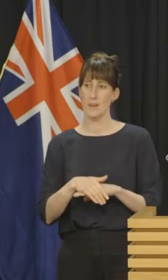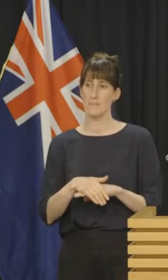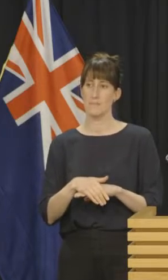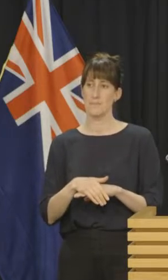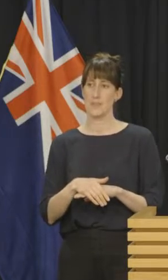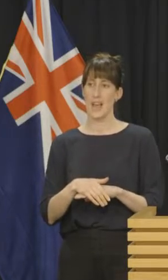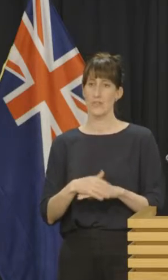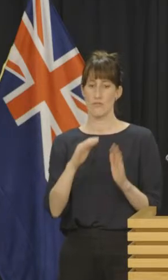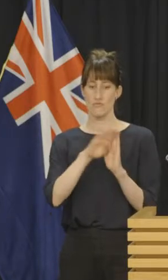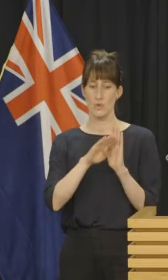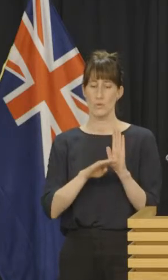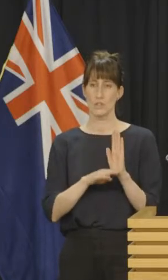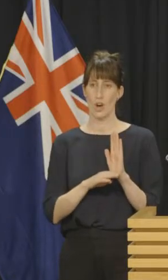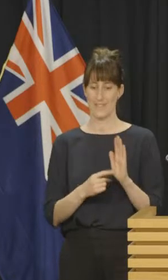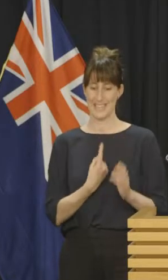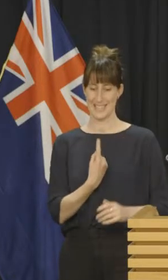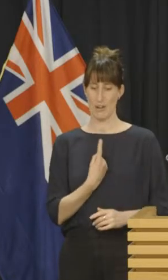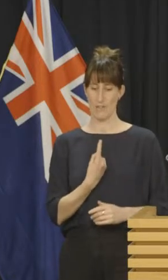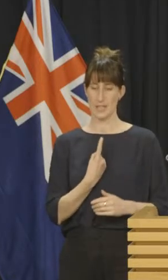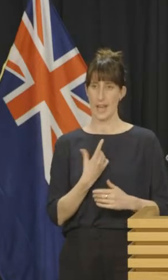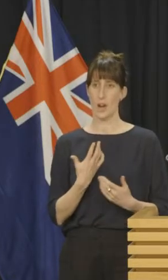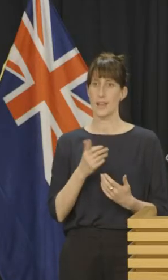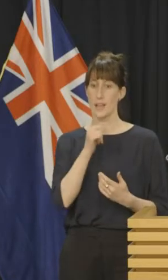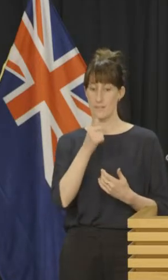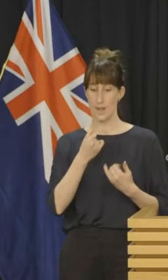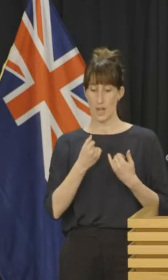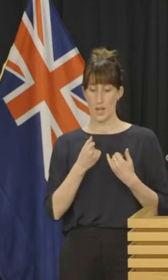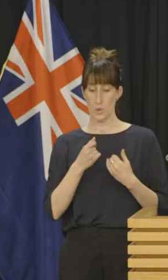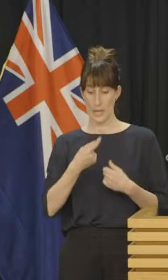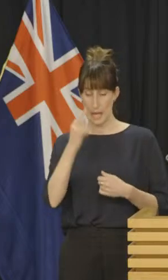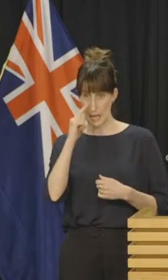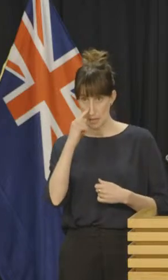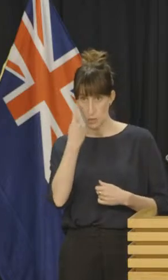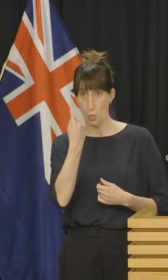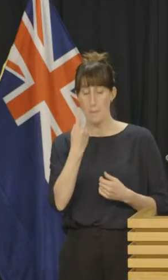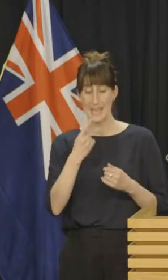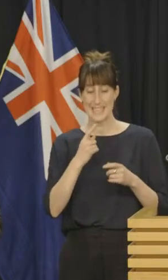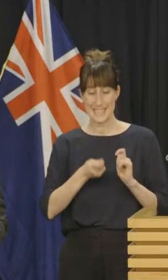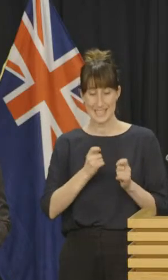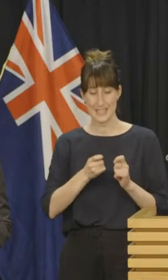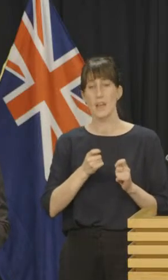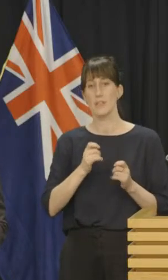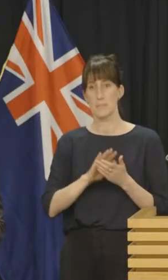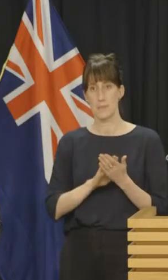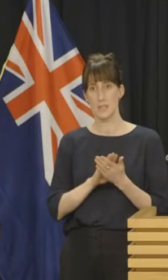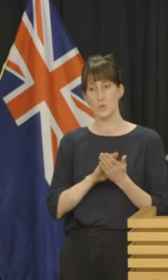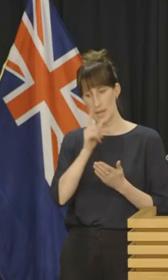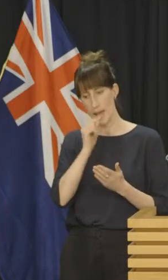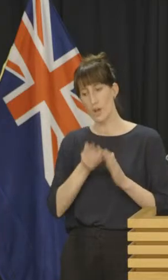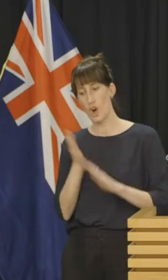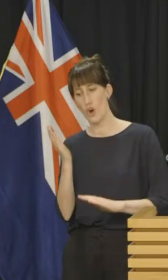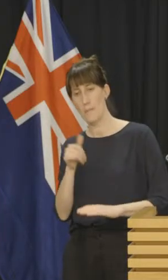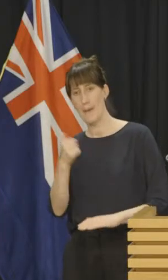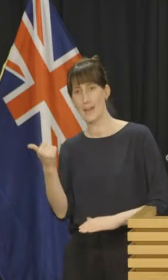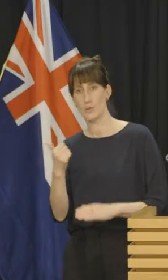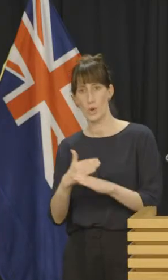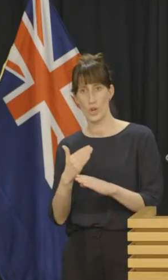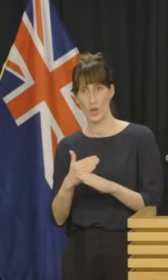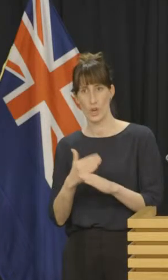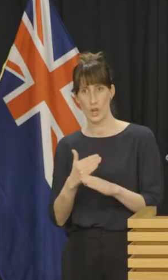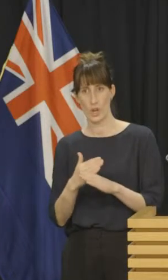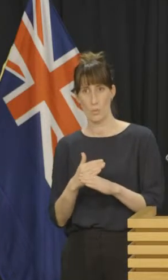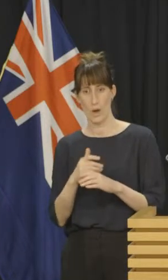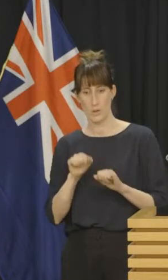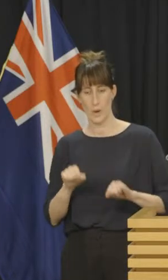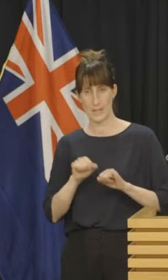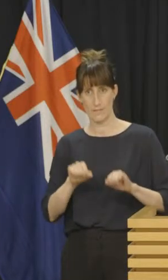the self-isolation, you can't go back to work, so... Yeah, I'll ask the Director General to comment on that. So for some weeks now, the